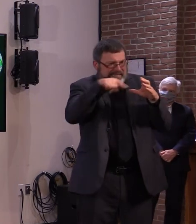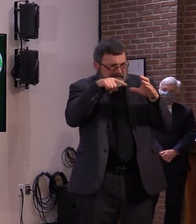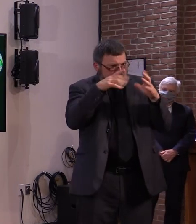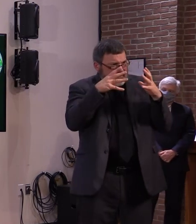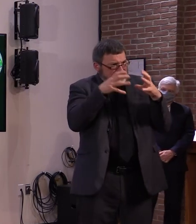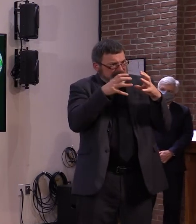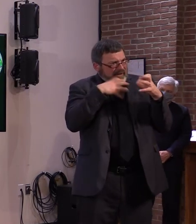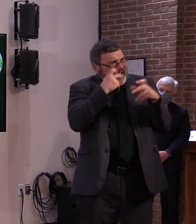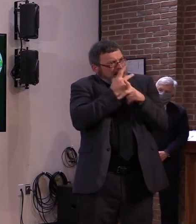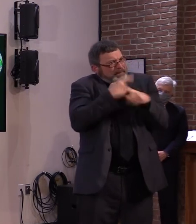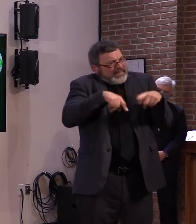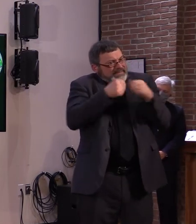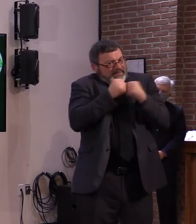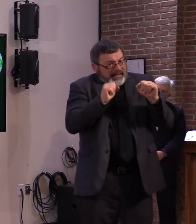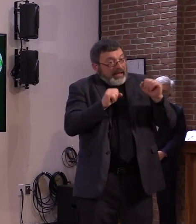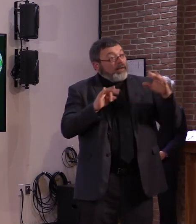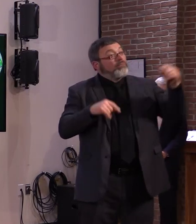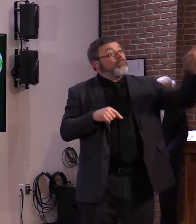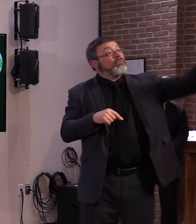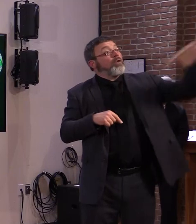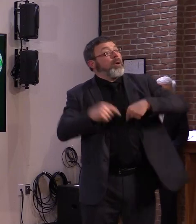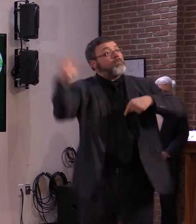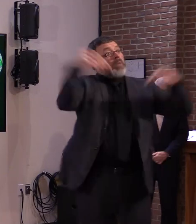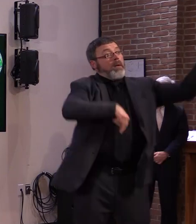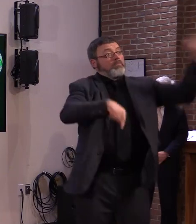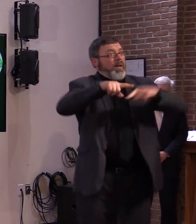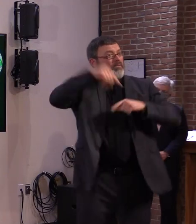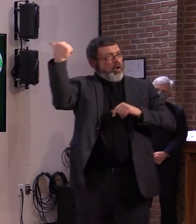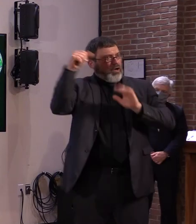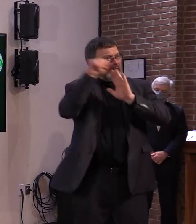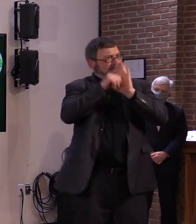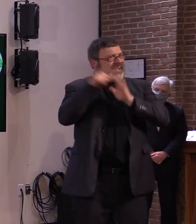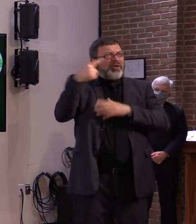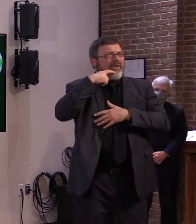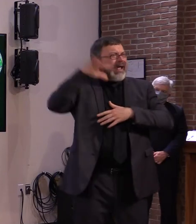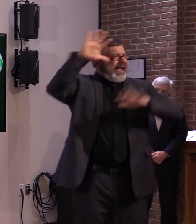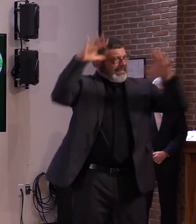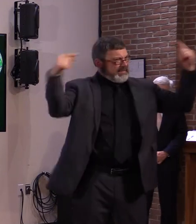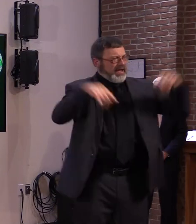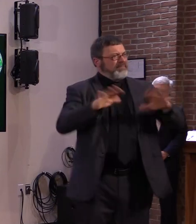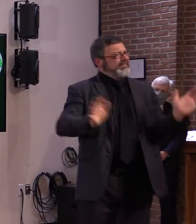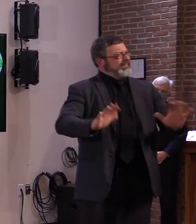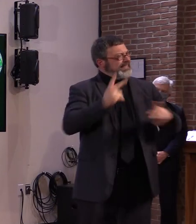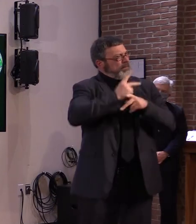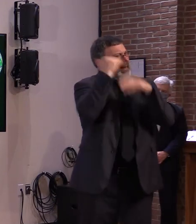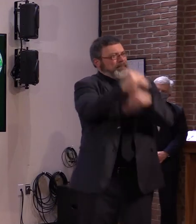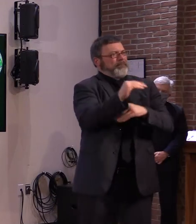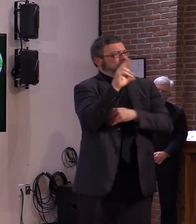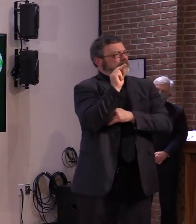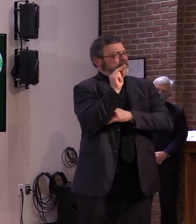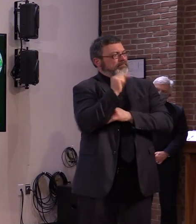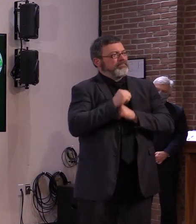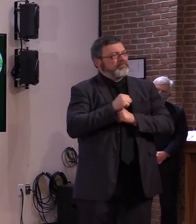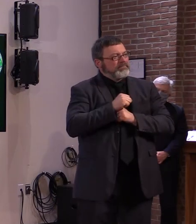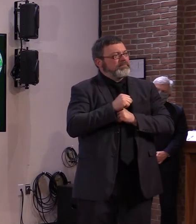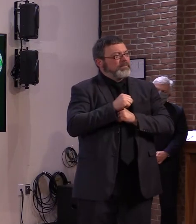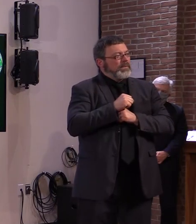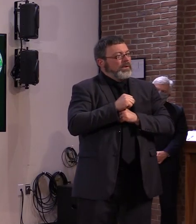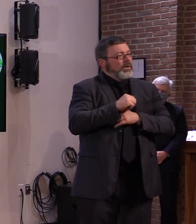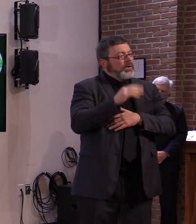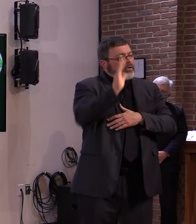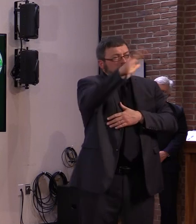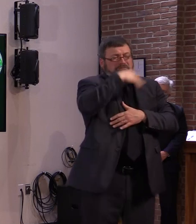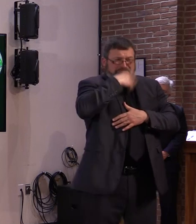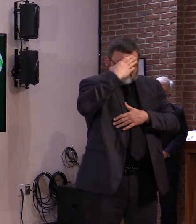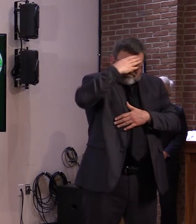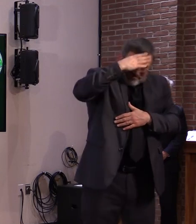friends. That being said, we understand that many of us miss our families during this time of year and look forward to celebrating the holidays